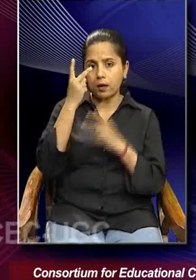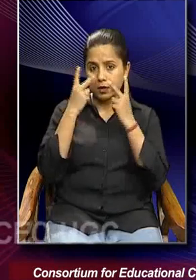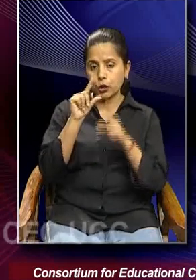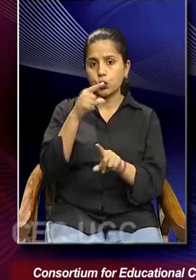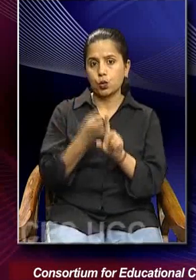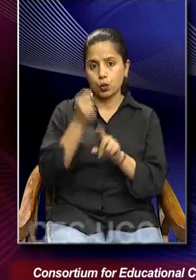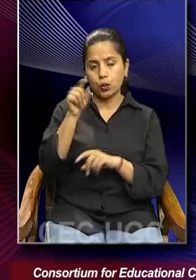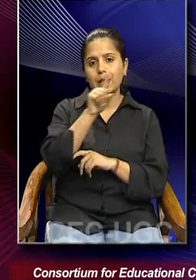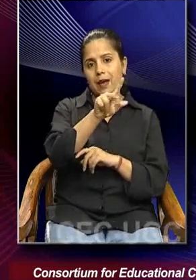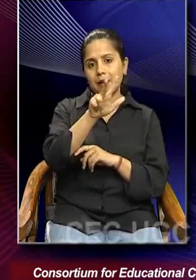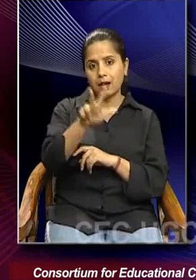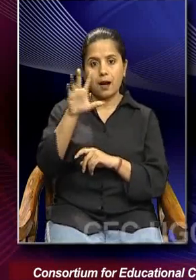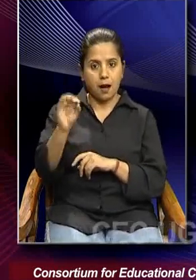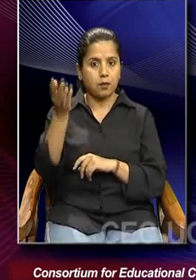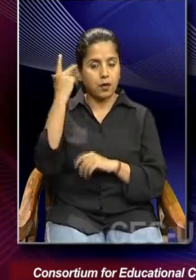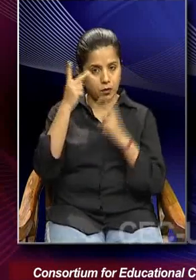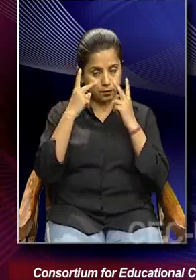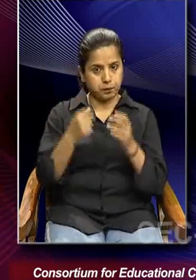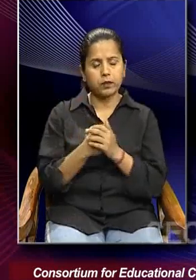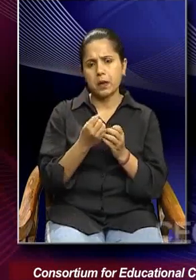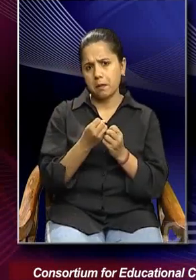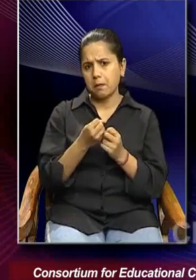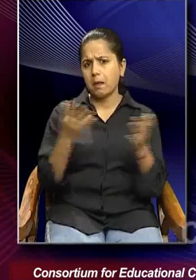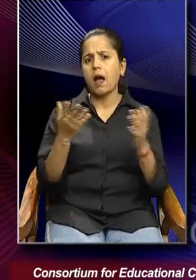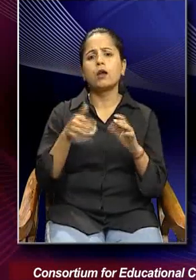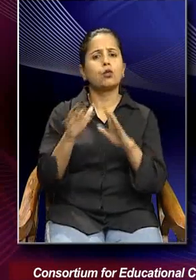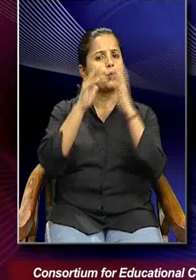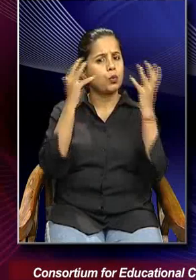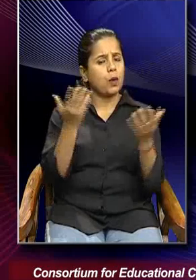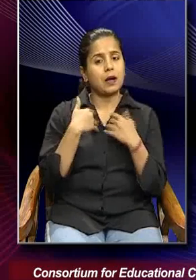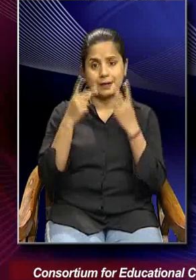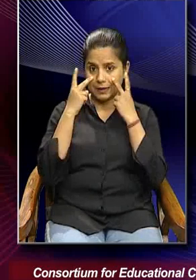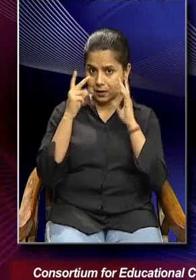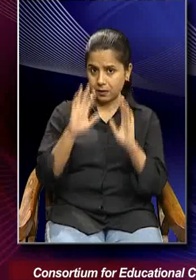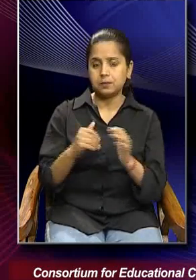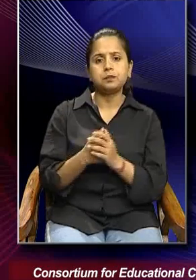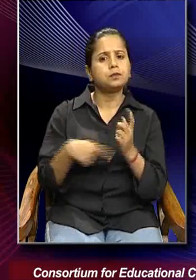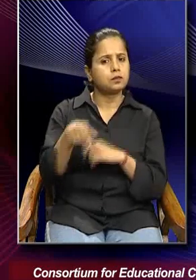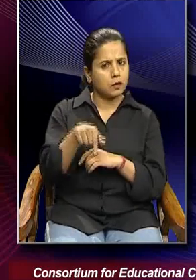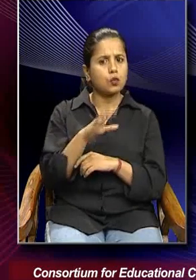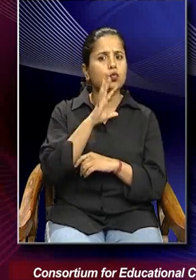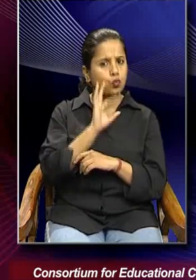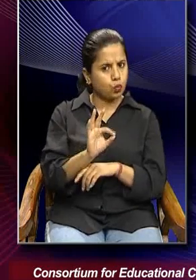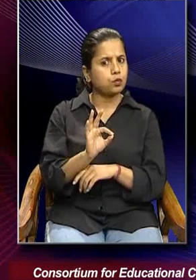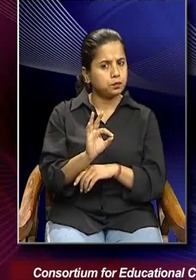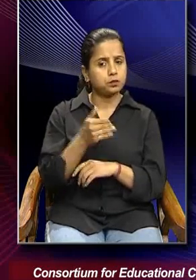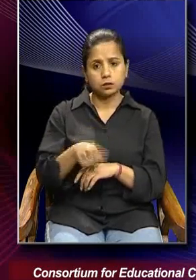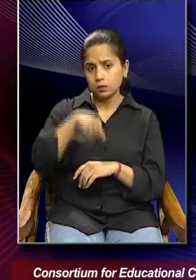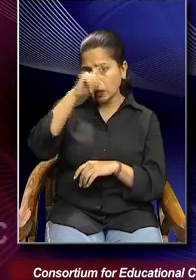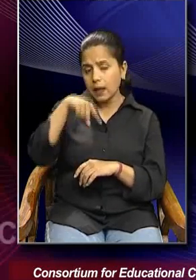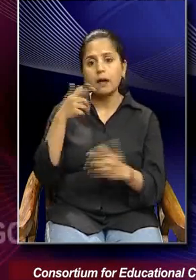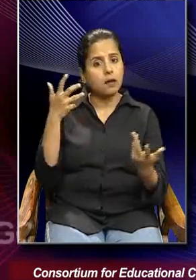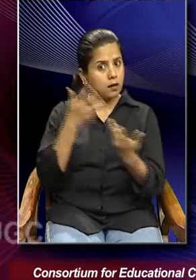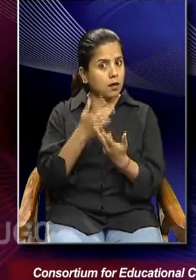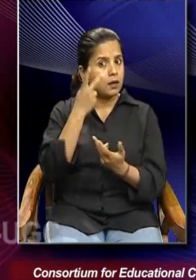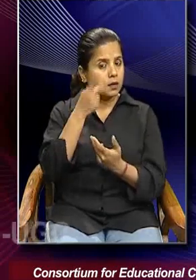in 1880s, and in many parts of the world we still observe that this is true. Even in Indian context, if you